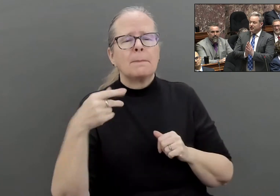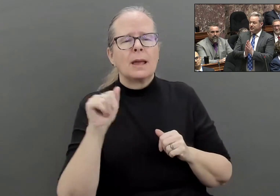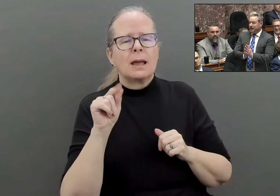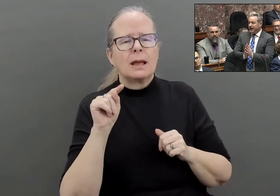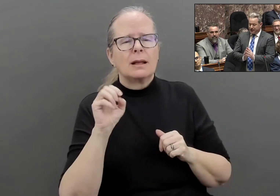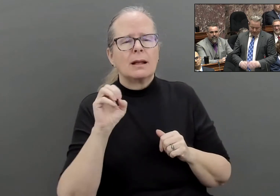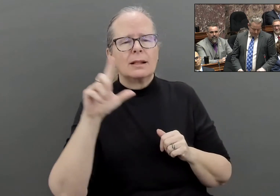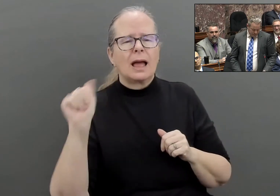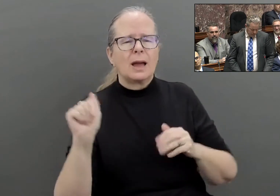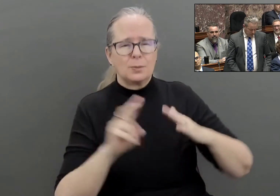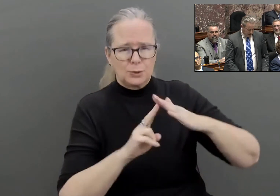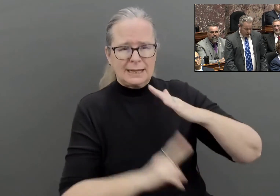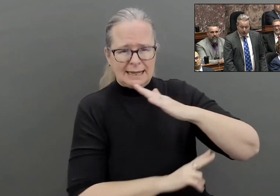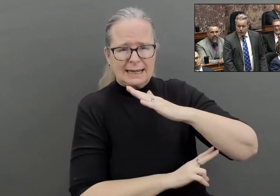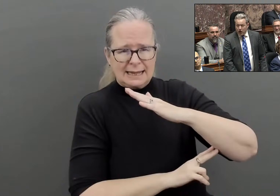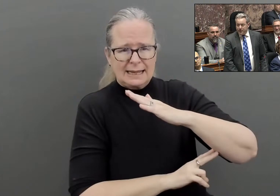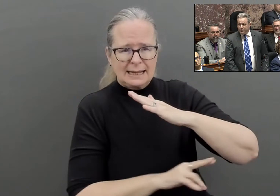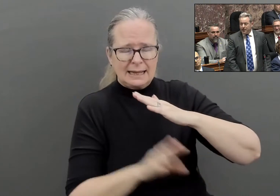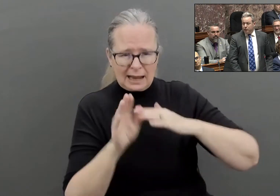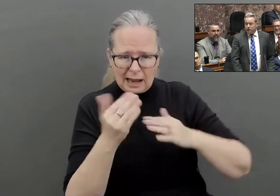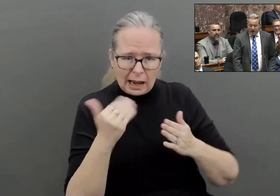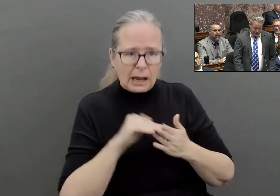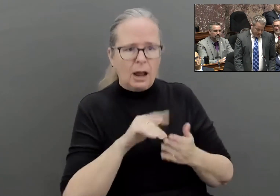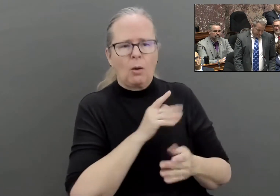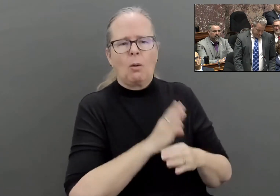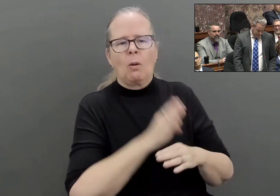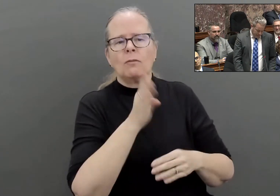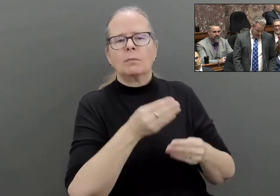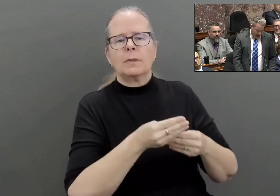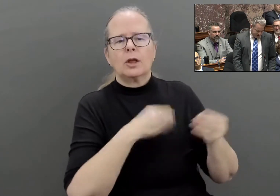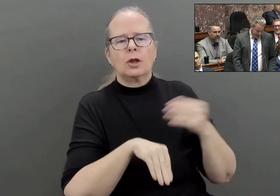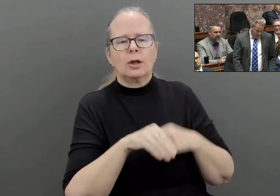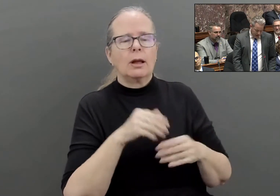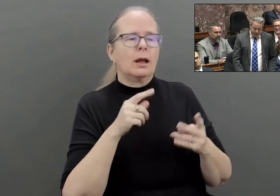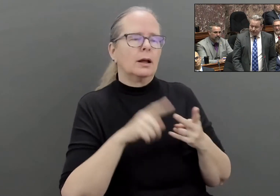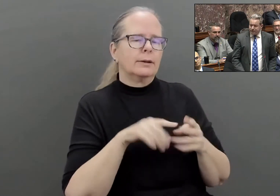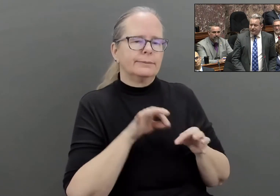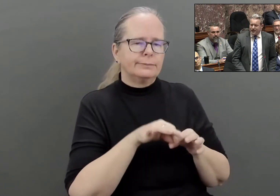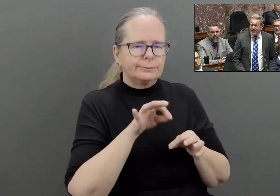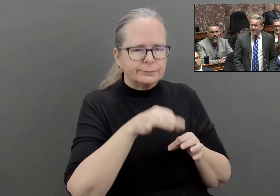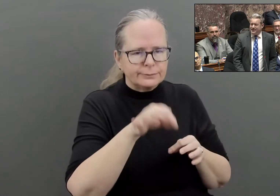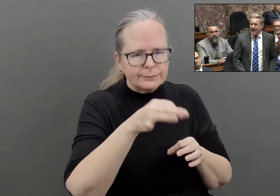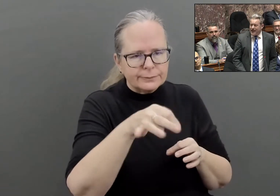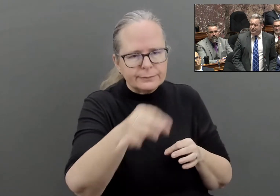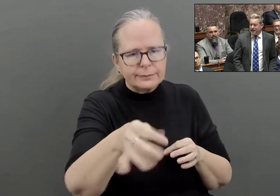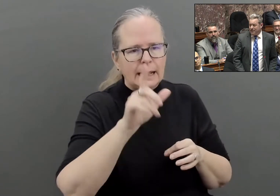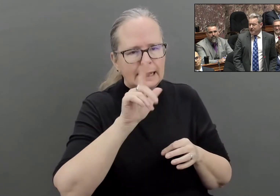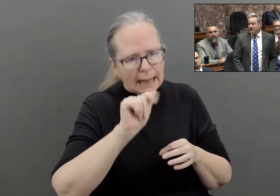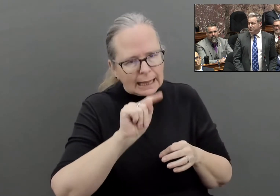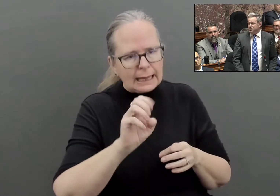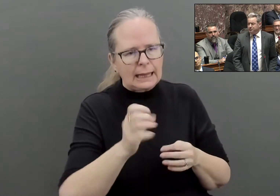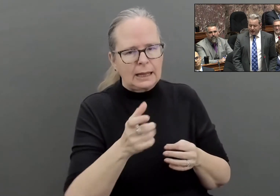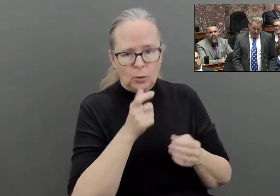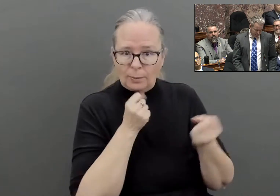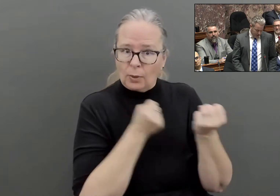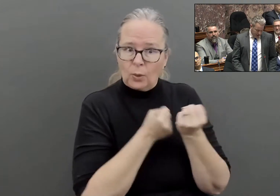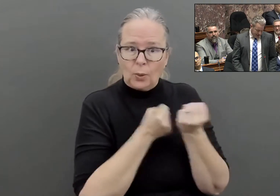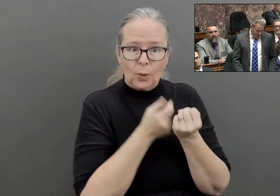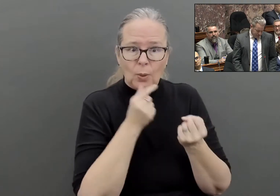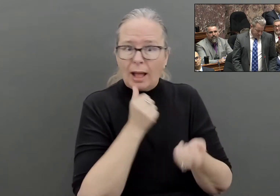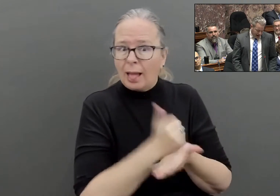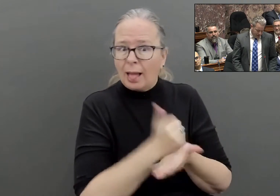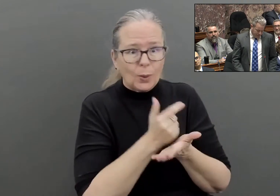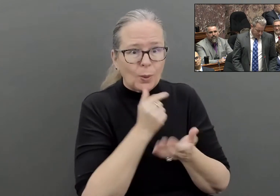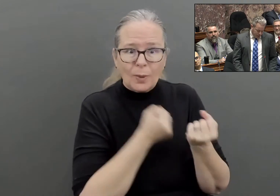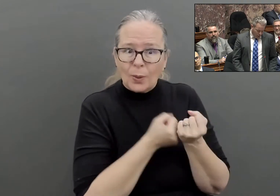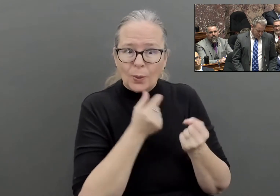and delayed. And who's helping with that project? Acciona. The same company, Mr. Speaker, that